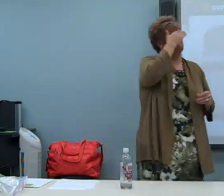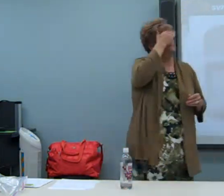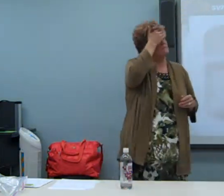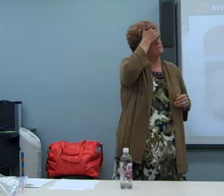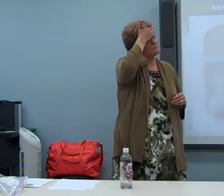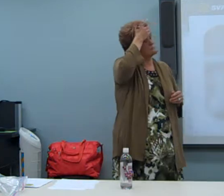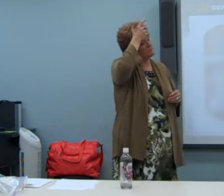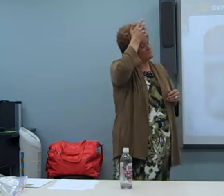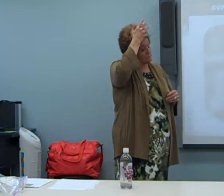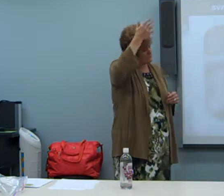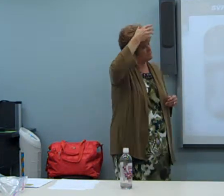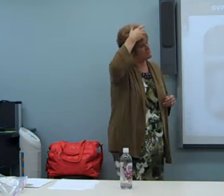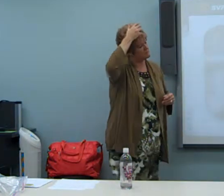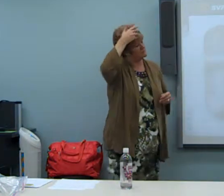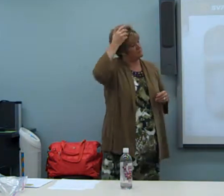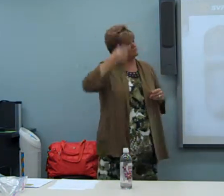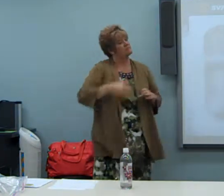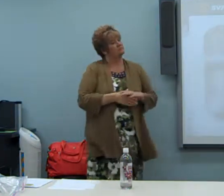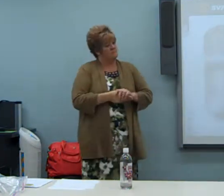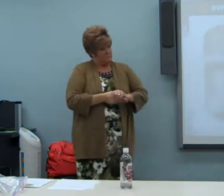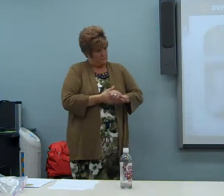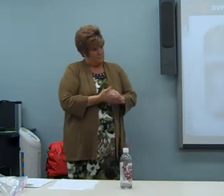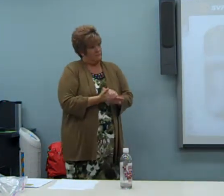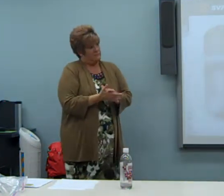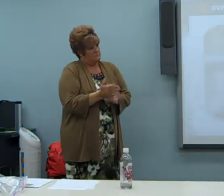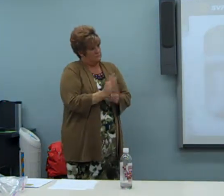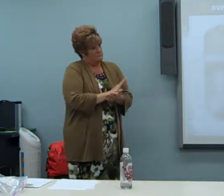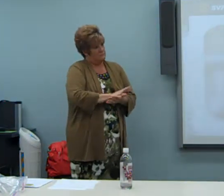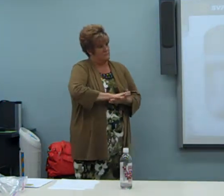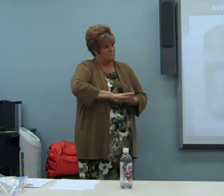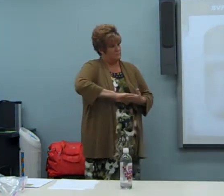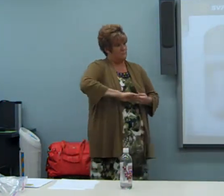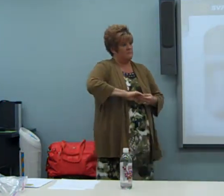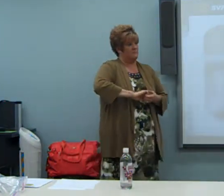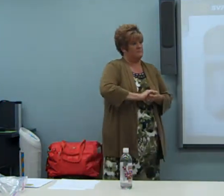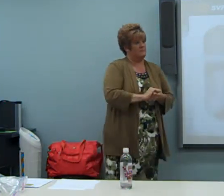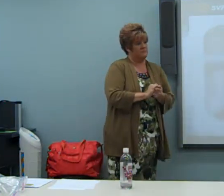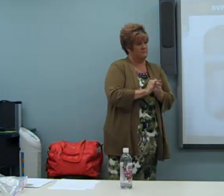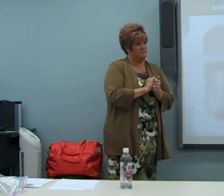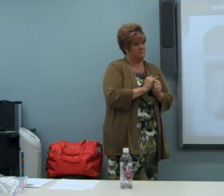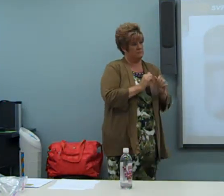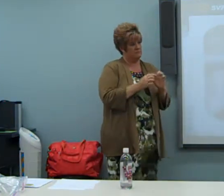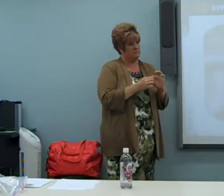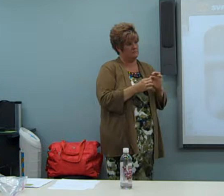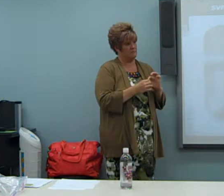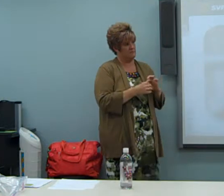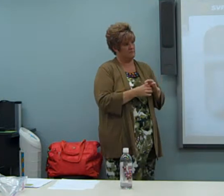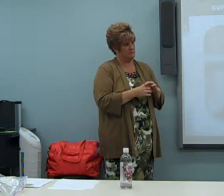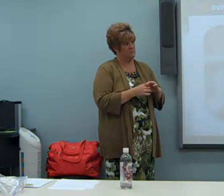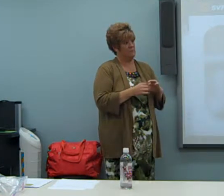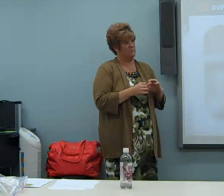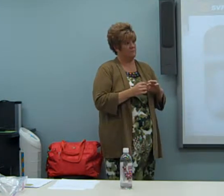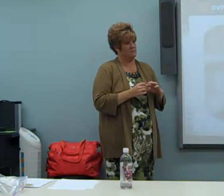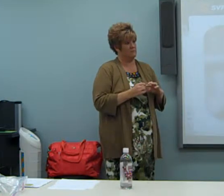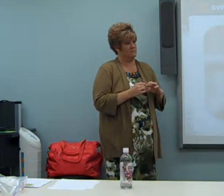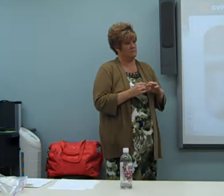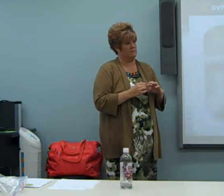Well, really, with all of the varieties, you know, we all have different fears. Languages,